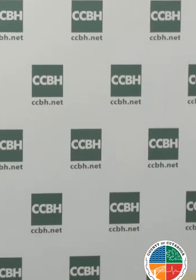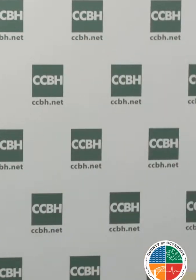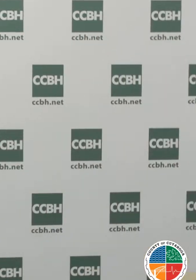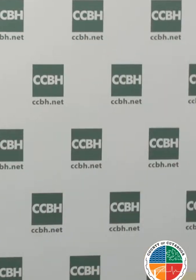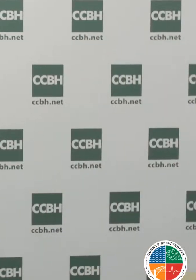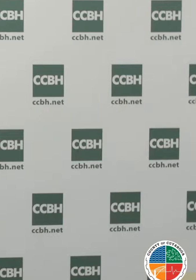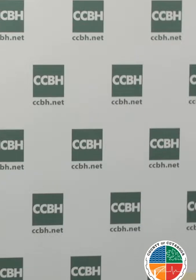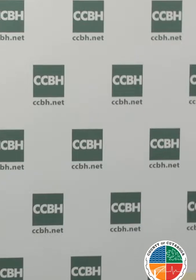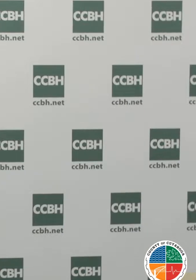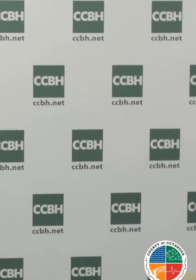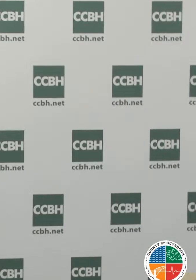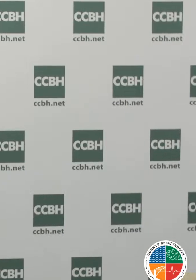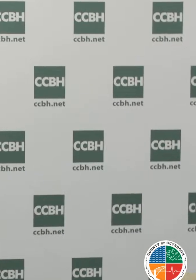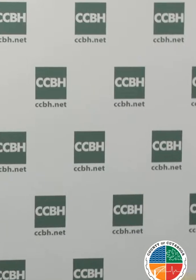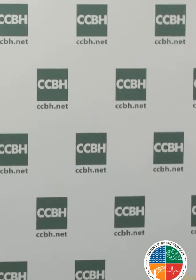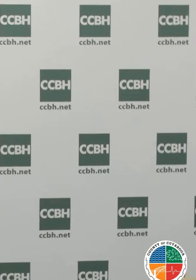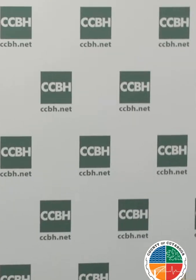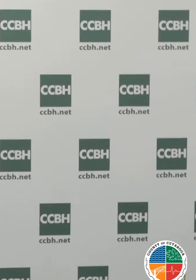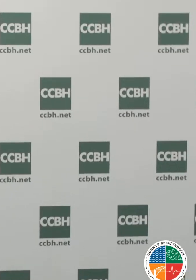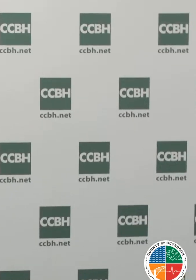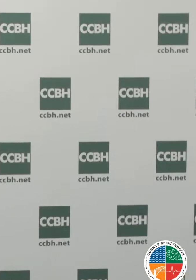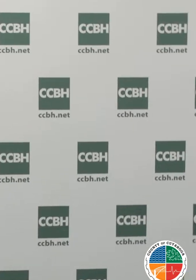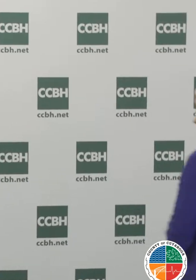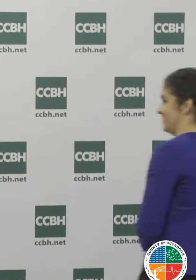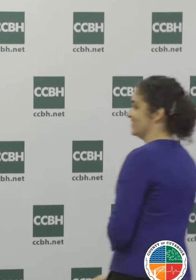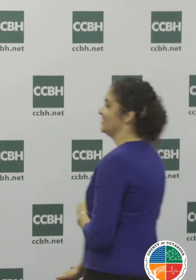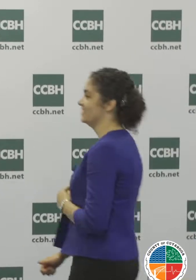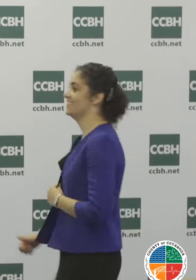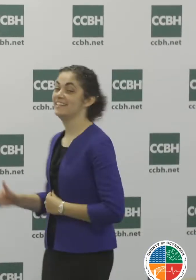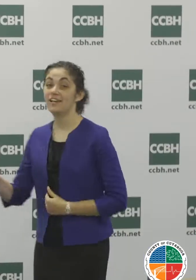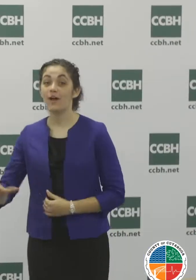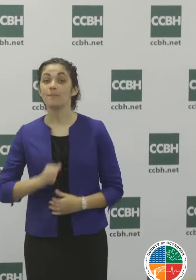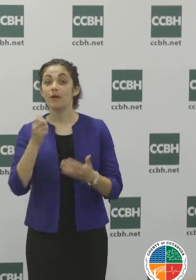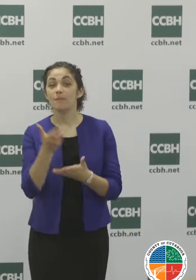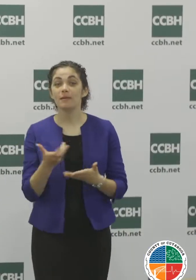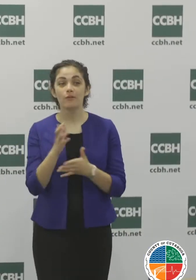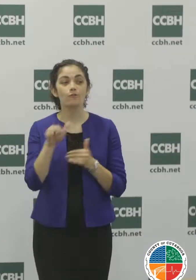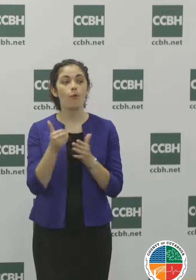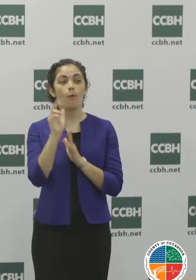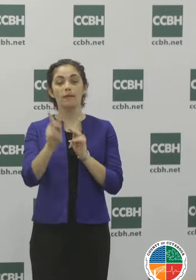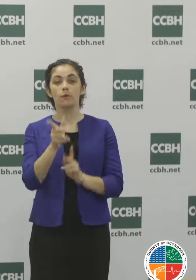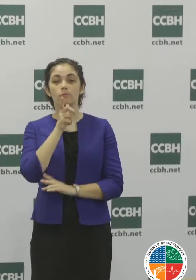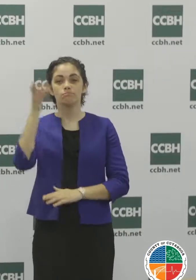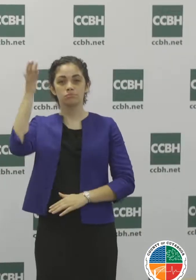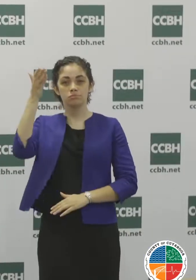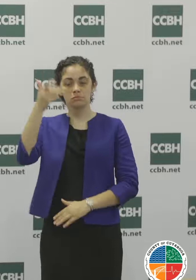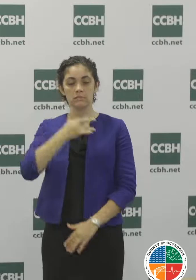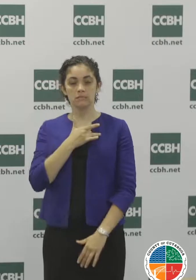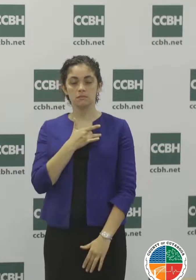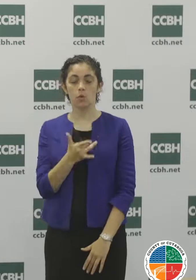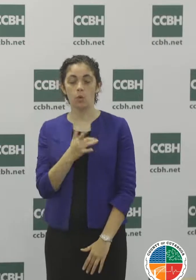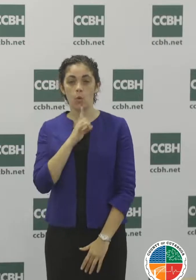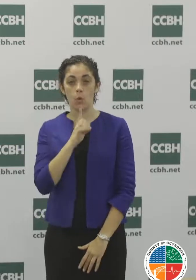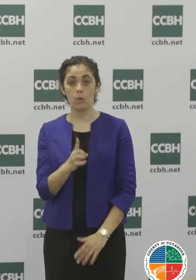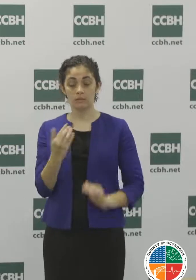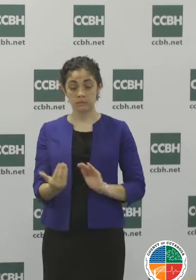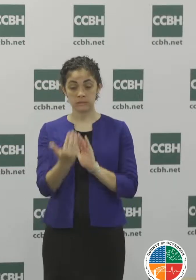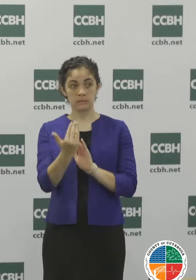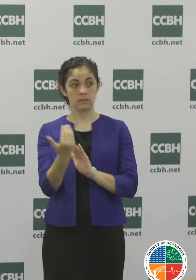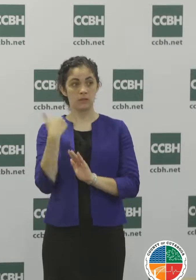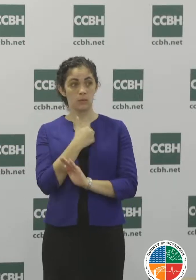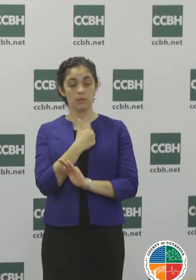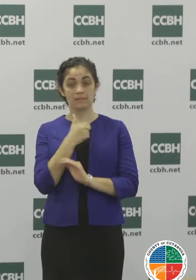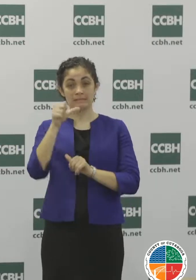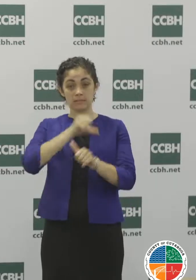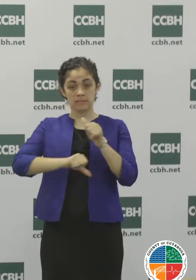I've been proud to be here with this group today and every Friday, but particularly today as people spoke from the heart about an issue that we're confronting as a